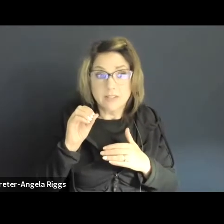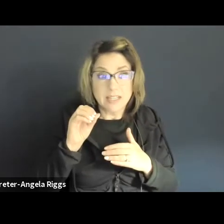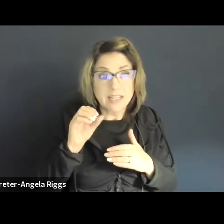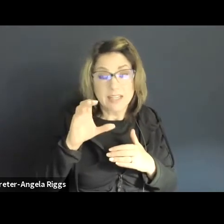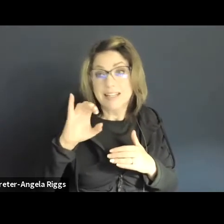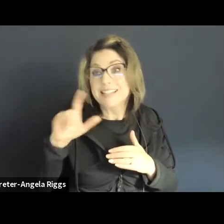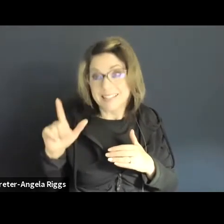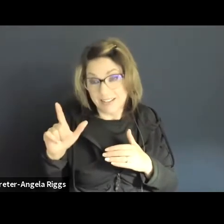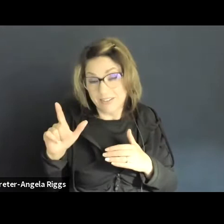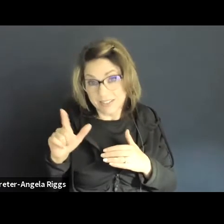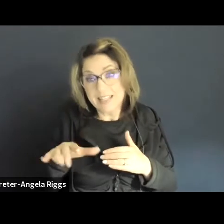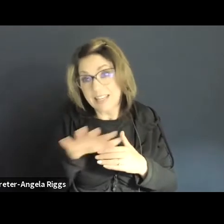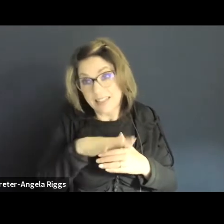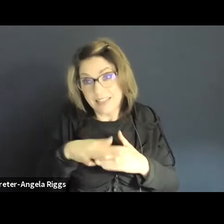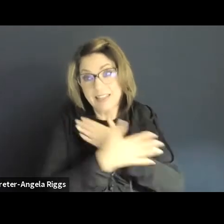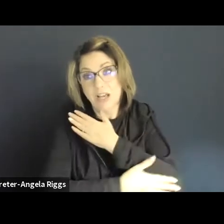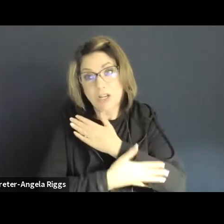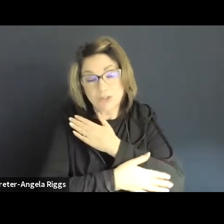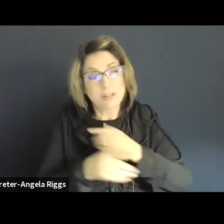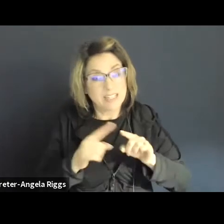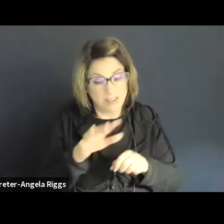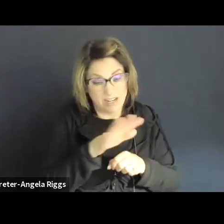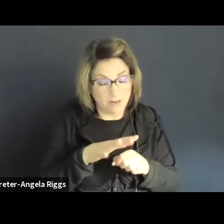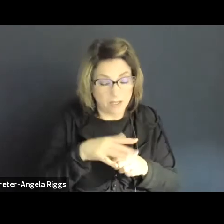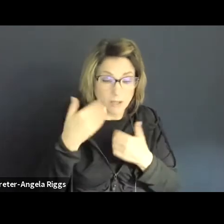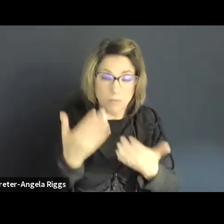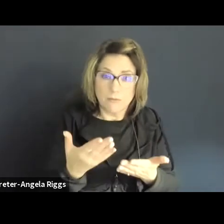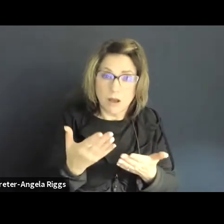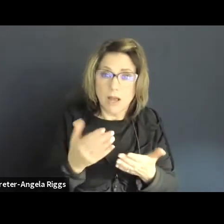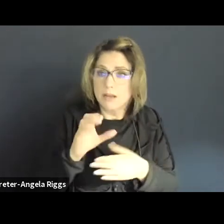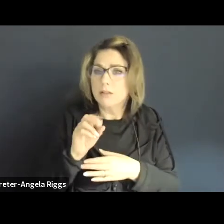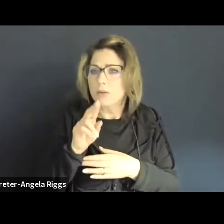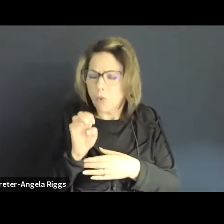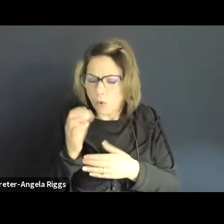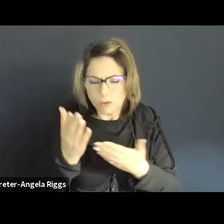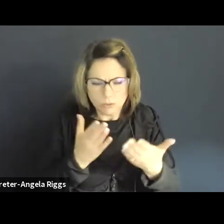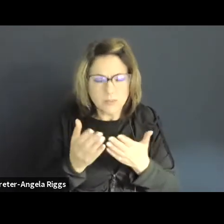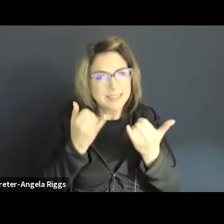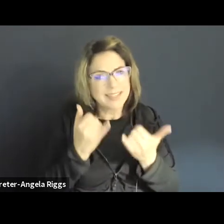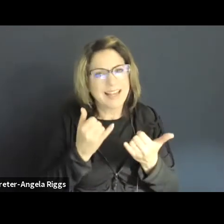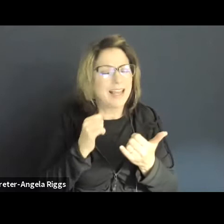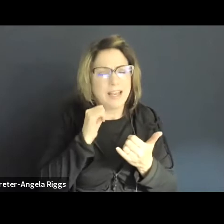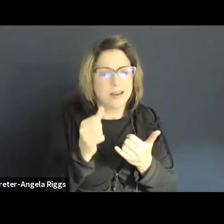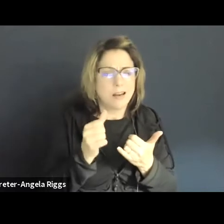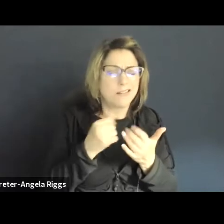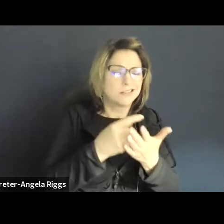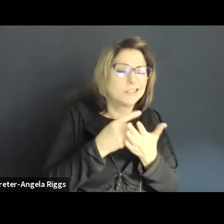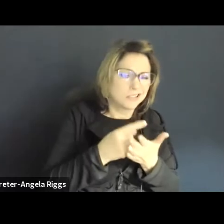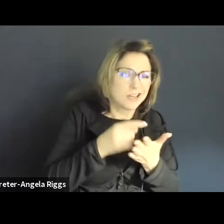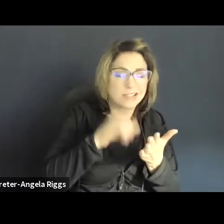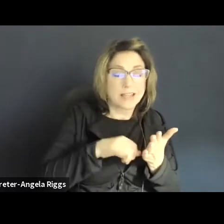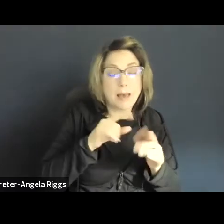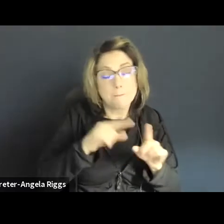the nation and territories. They're required to provide core services. Today, I'm not going to get into that, but Georgina